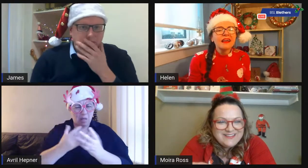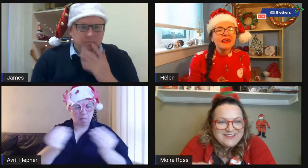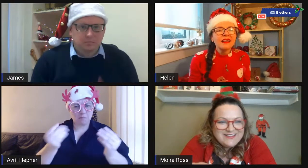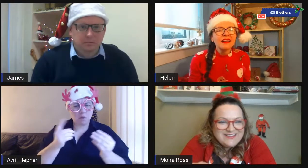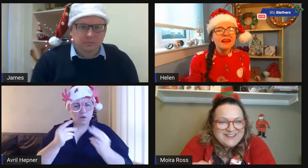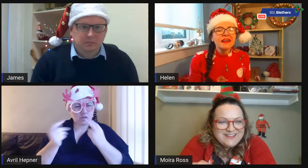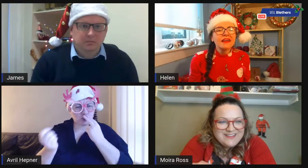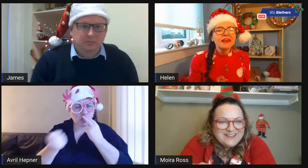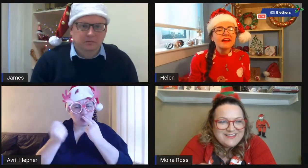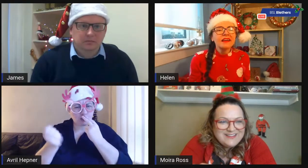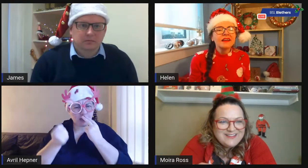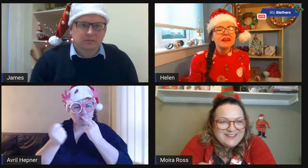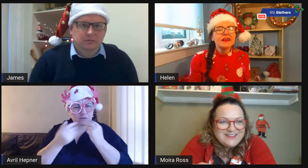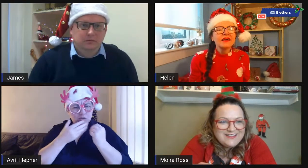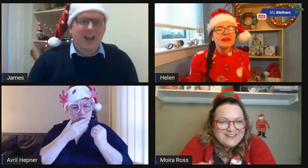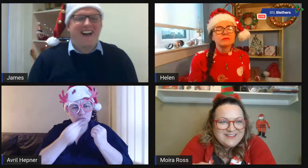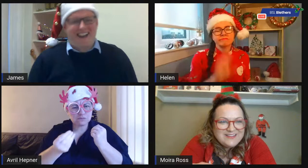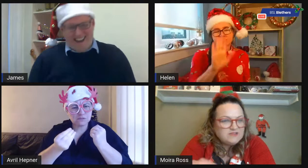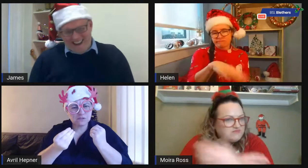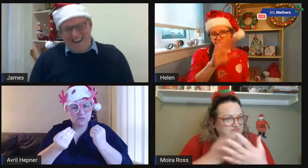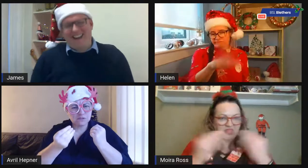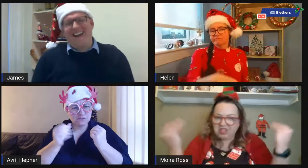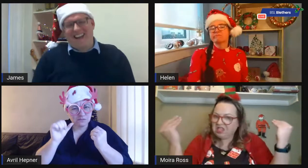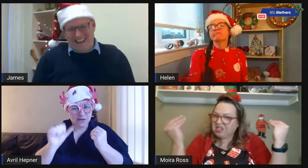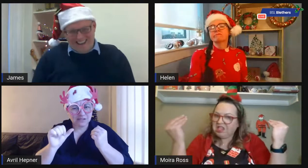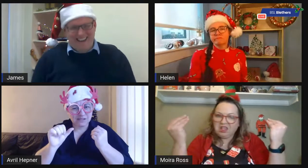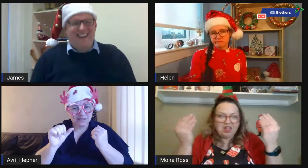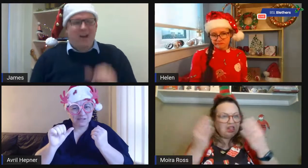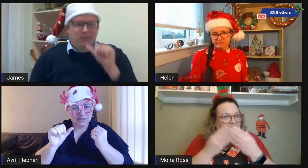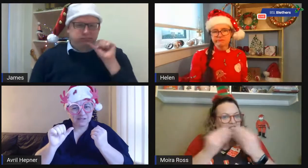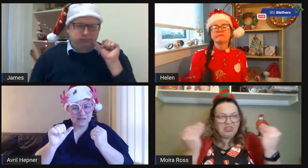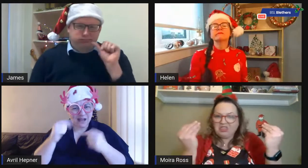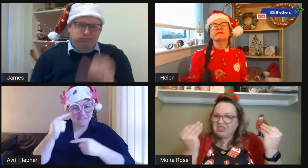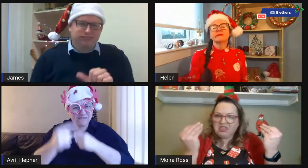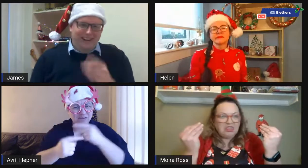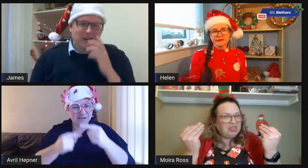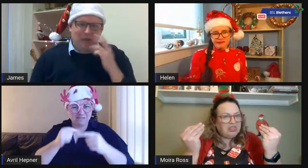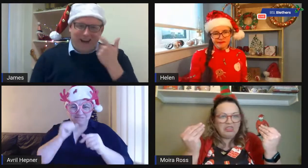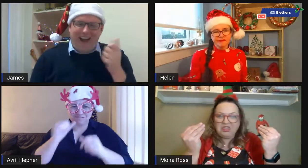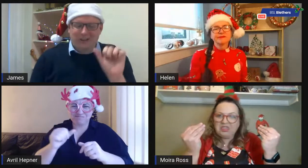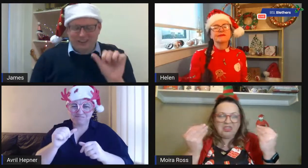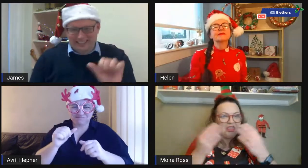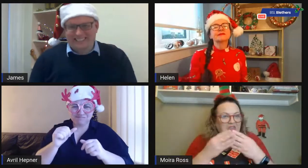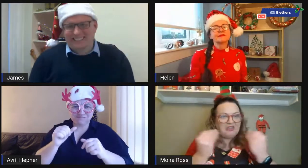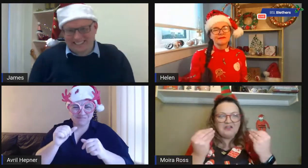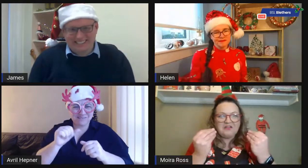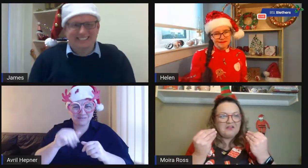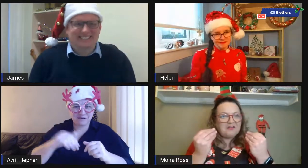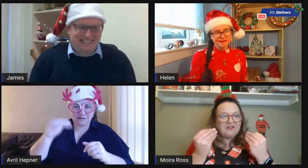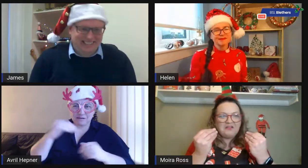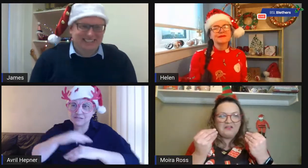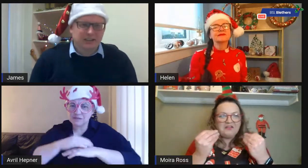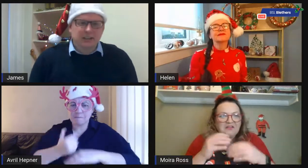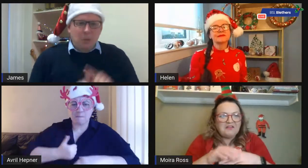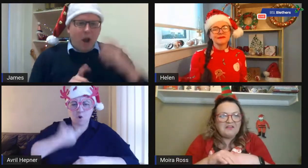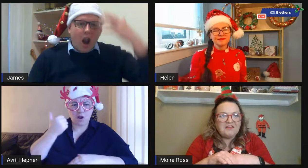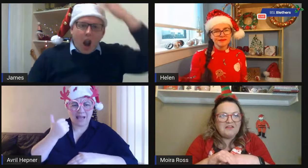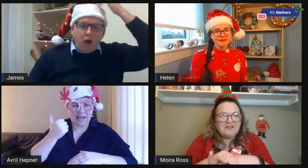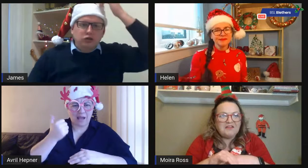Mine is every year. I never see it, but it used to be Charlie Chaplin. Used to be on every year at Christmas, and he hasn't been on for ages. Remember that? I